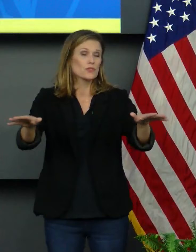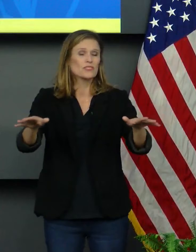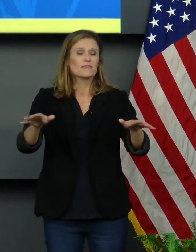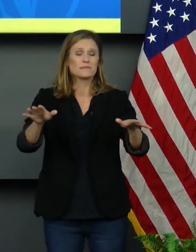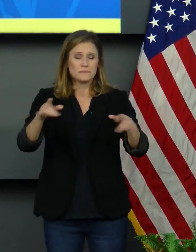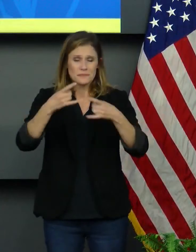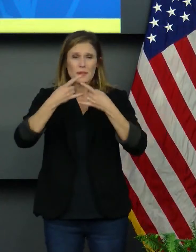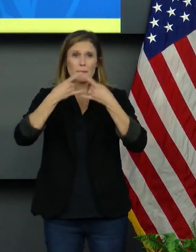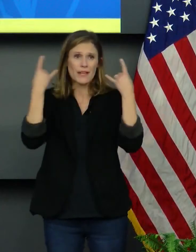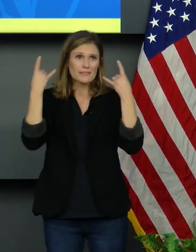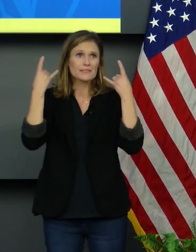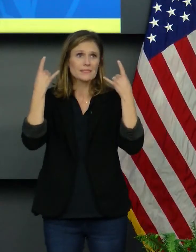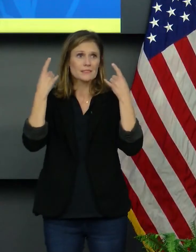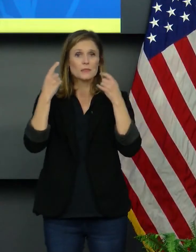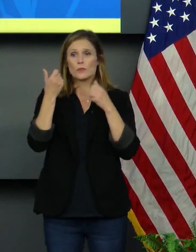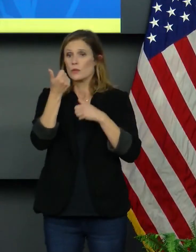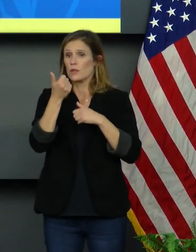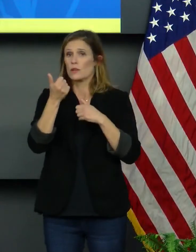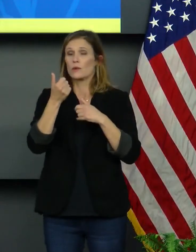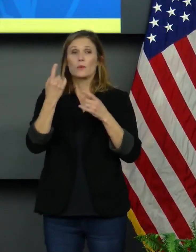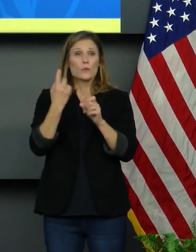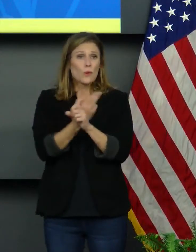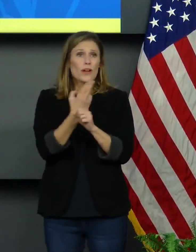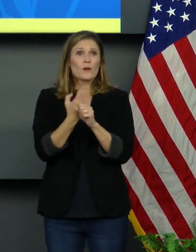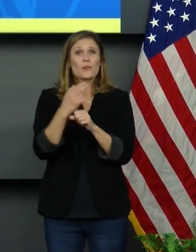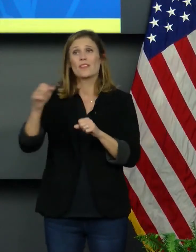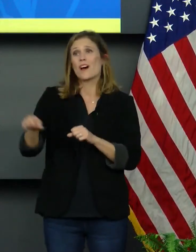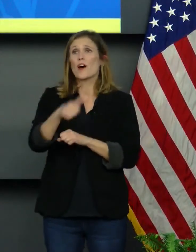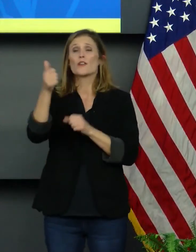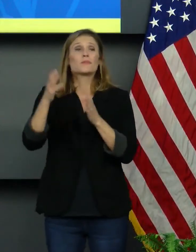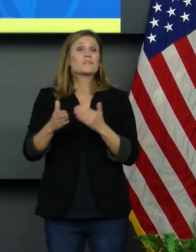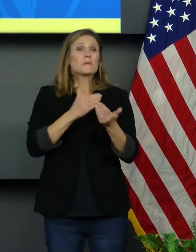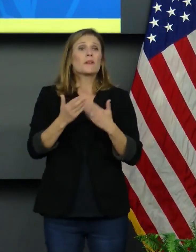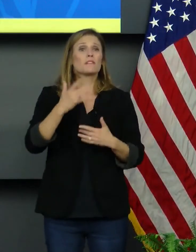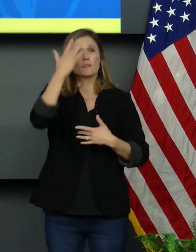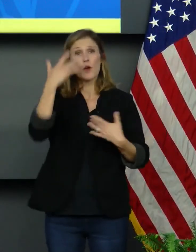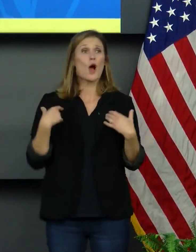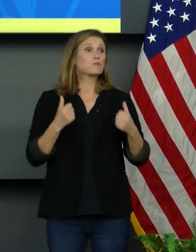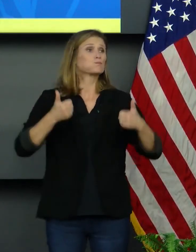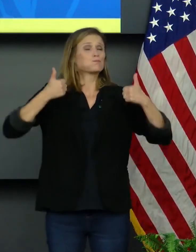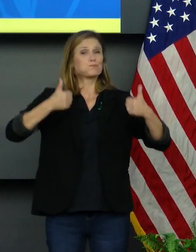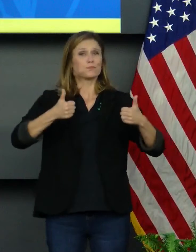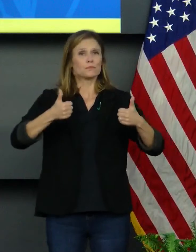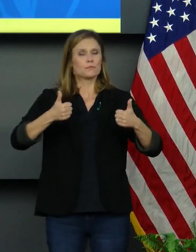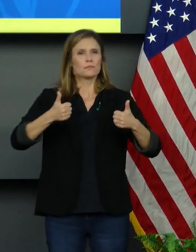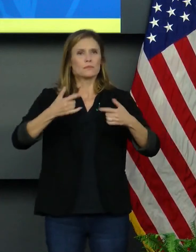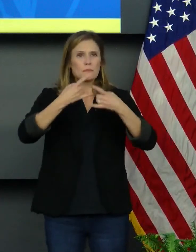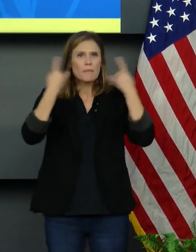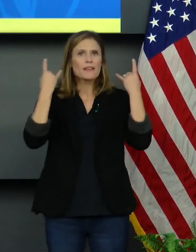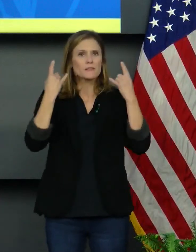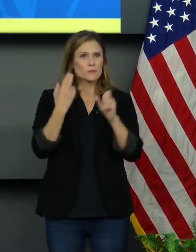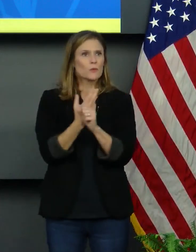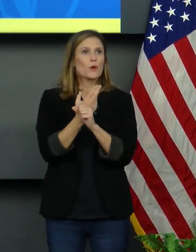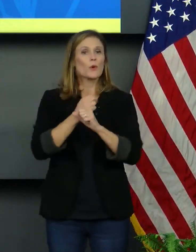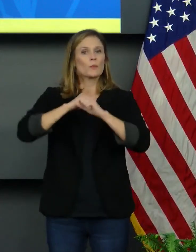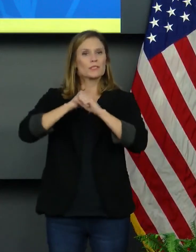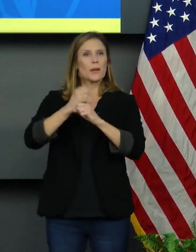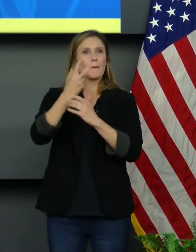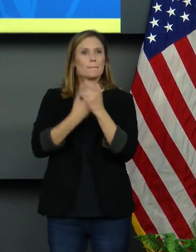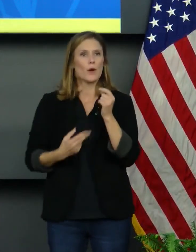your mask when you are around anyone else, even if you're feeling well, will help protect both of